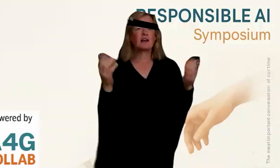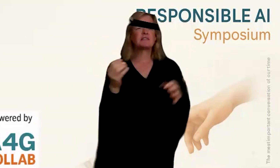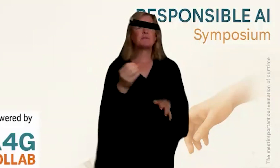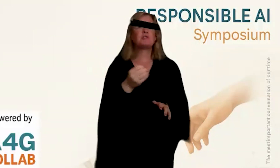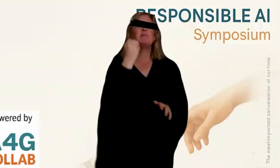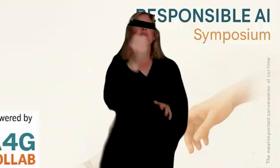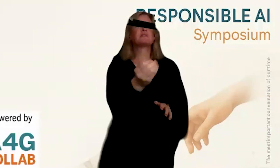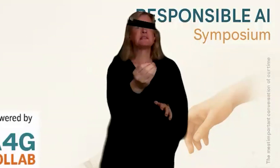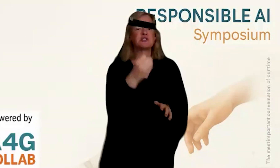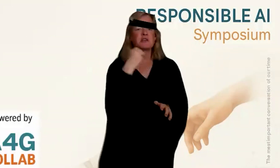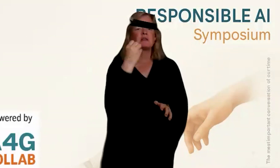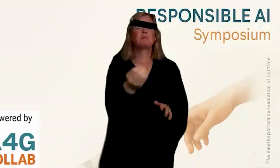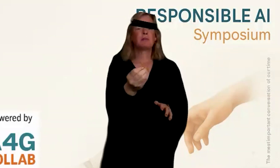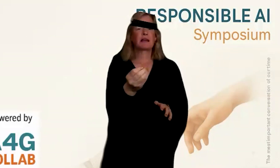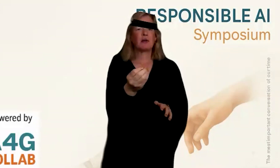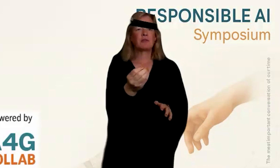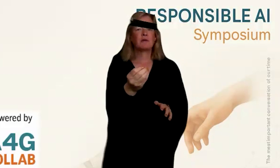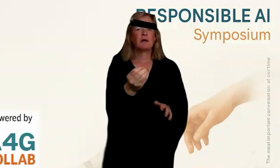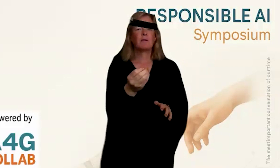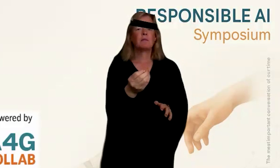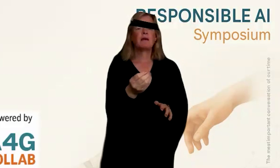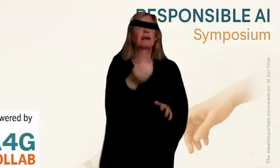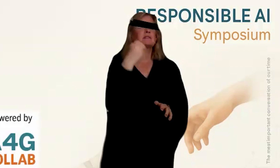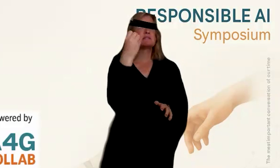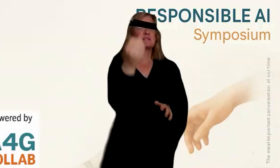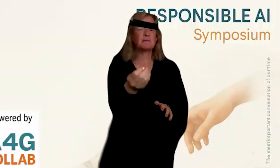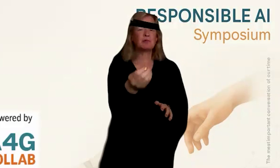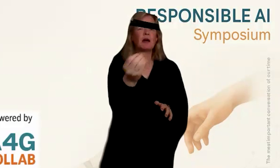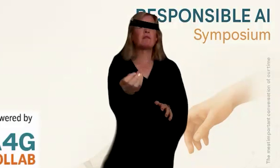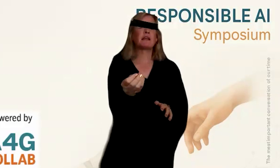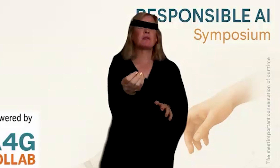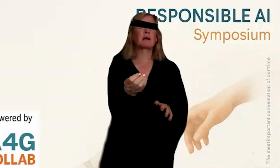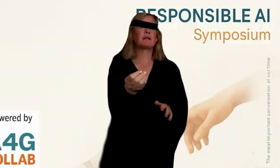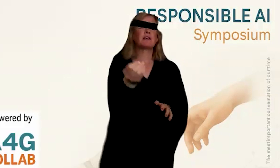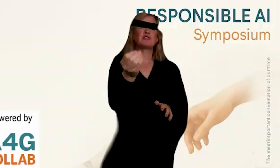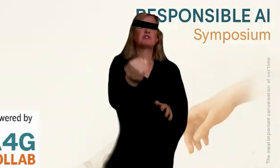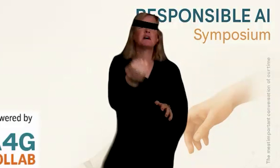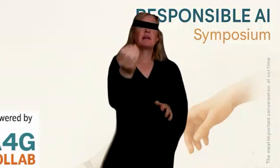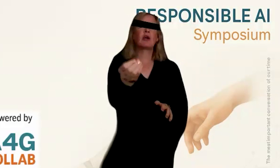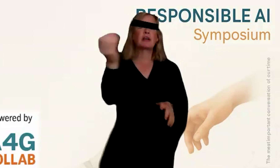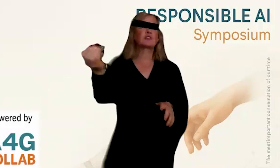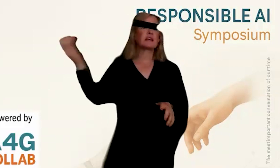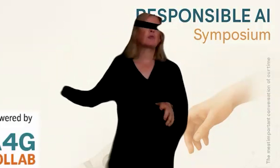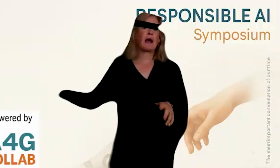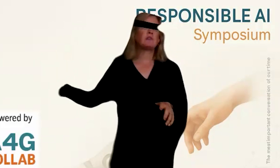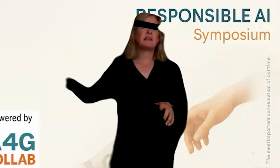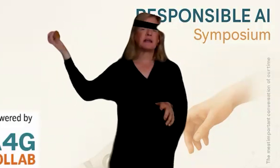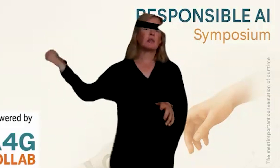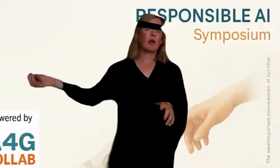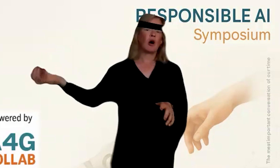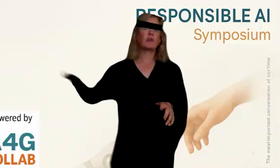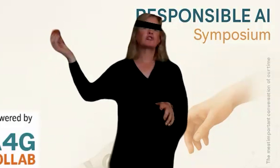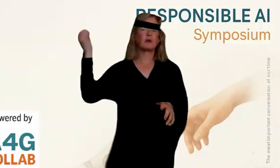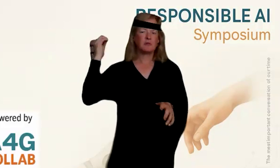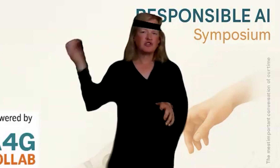oxymoronic concept of precision public health, making simple everyday recommendations that are actually grounded